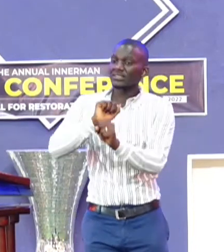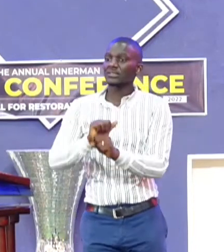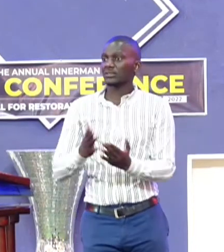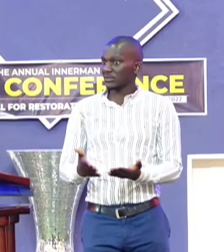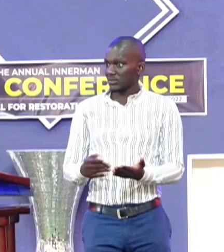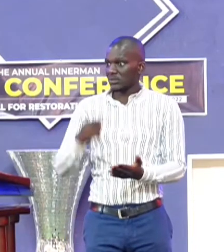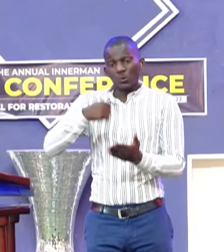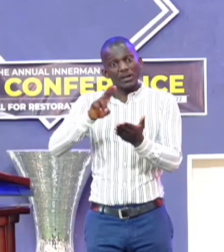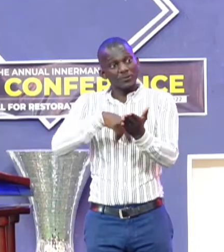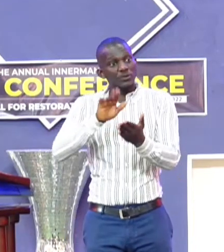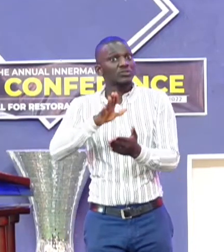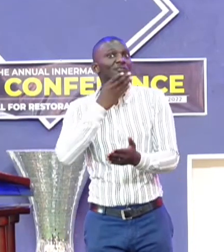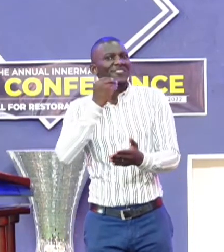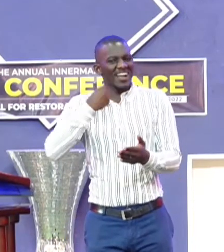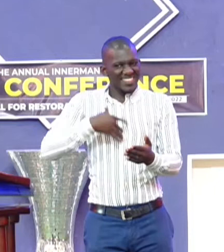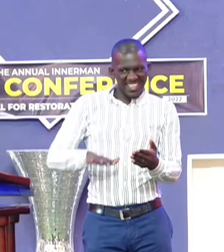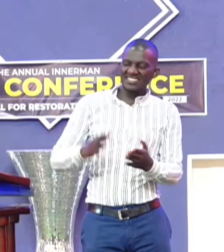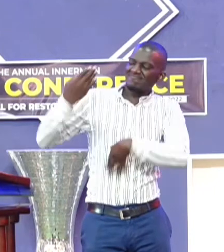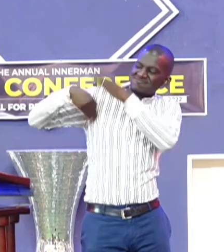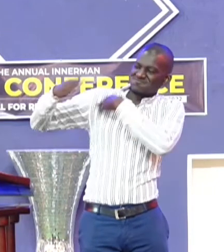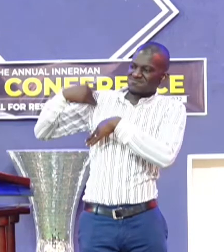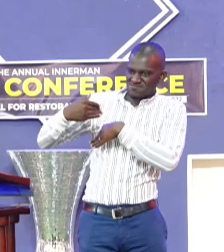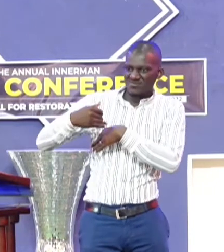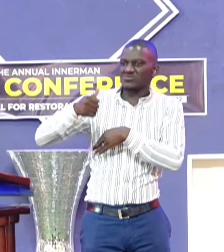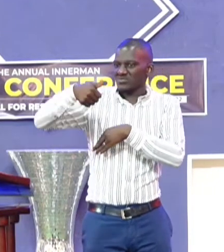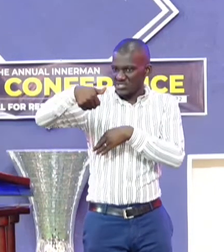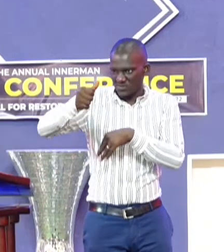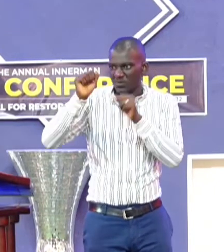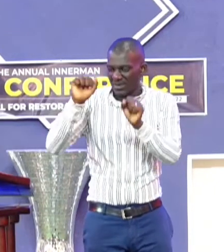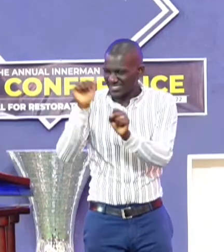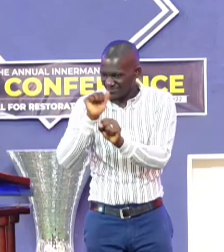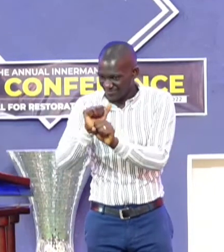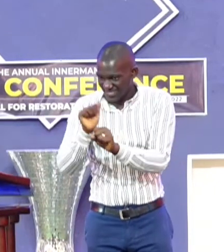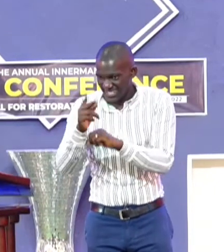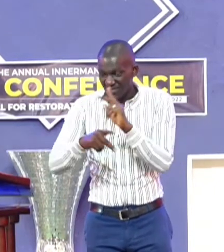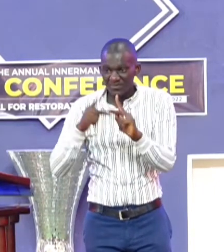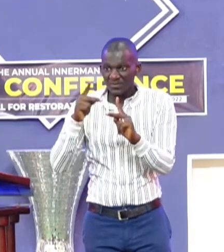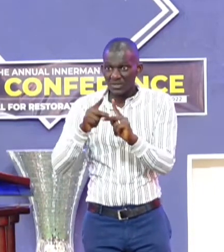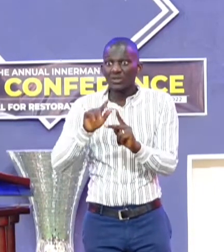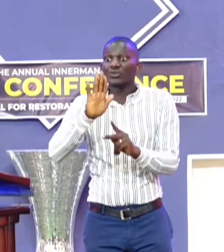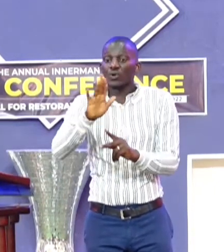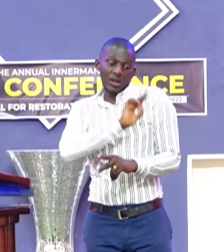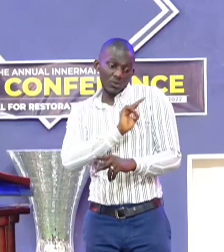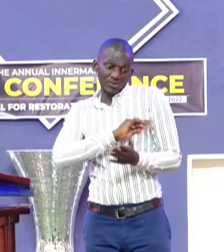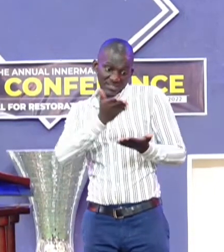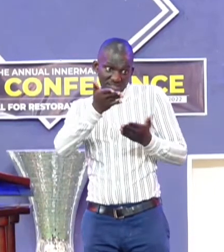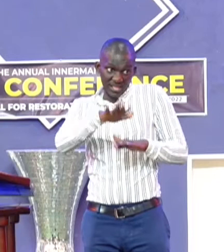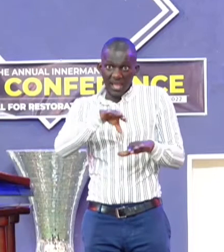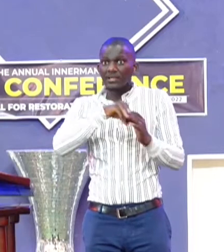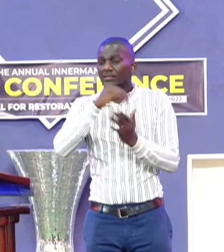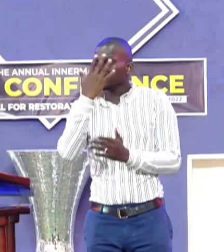uncles failed to do, you are going to fulfill it. Whatever your fathers failed to fulfill, your uncles died